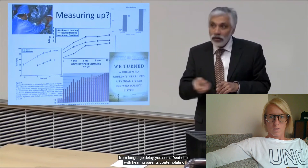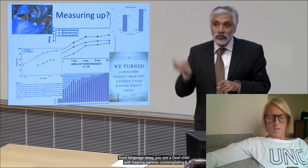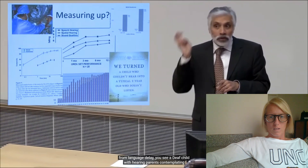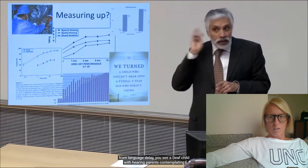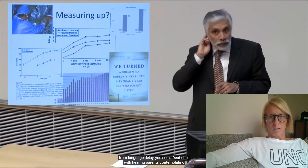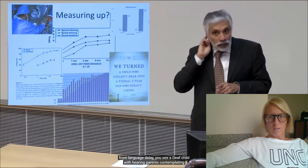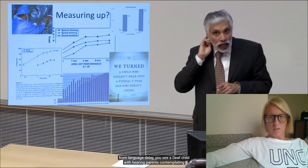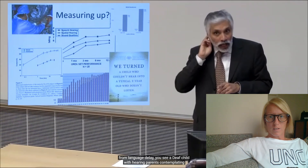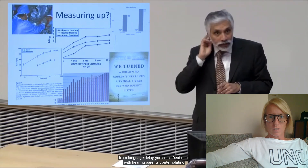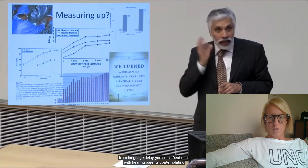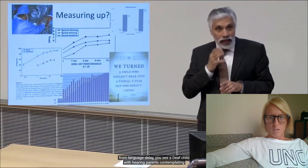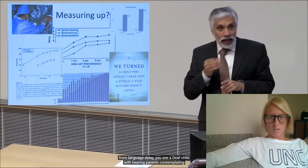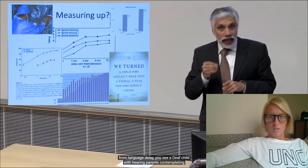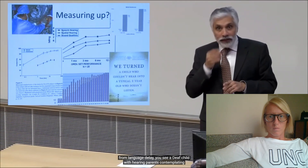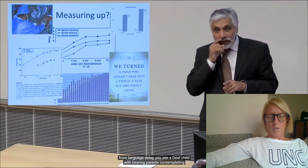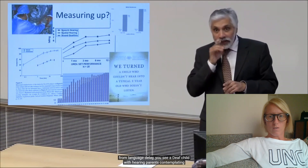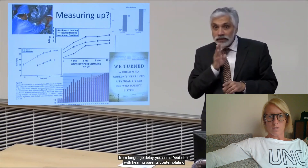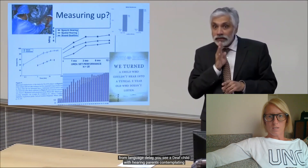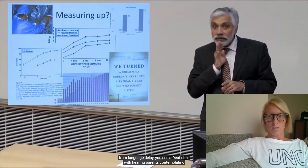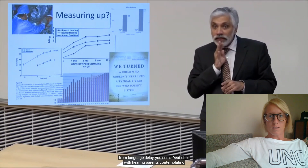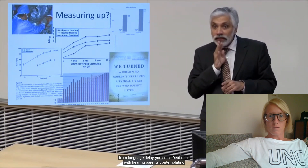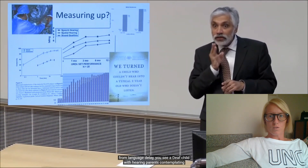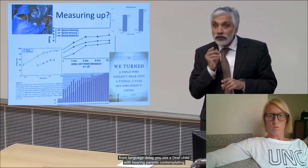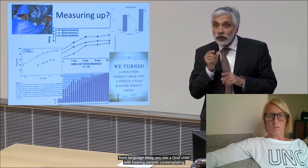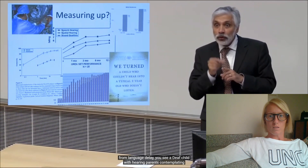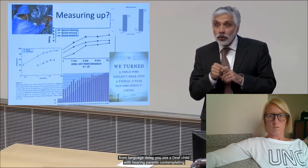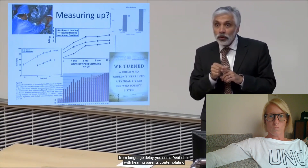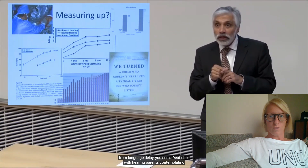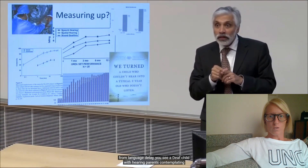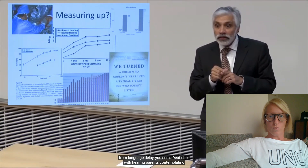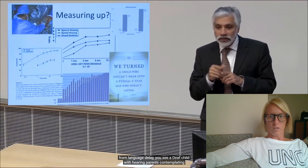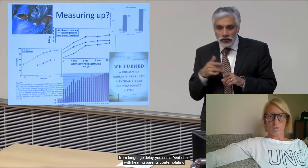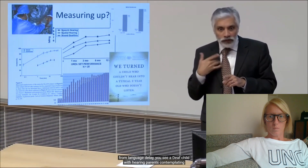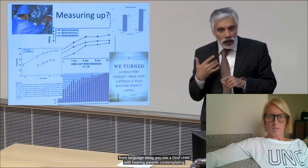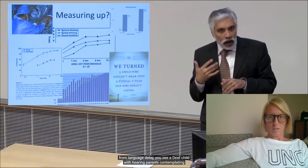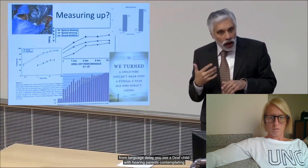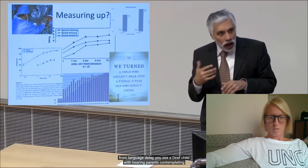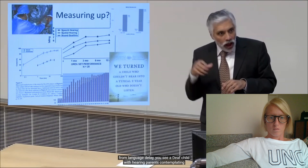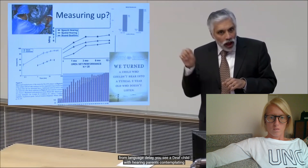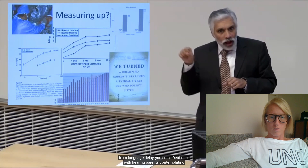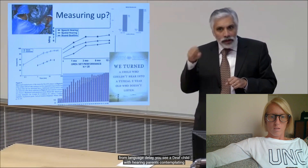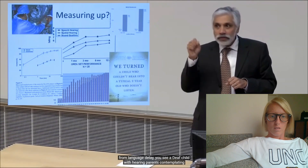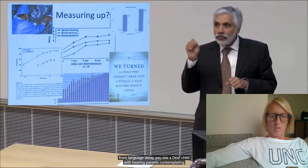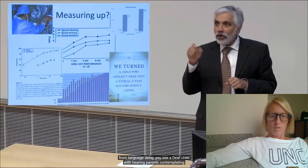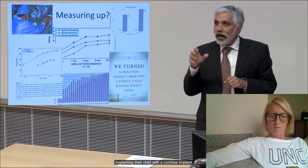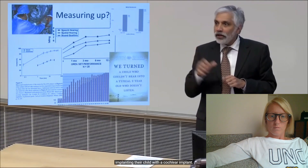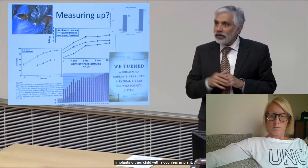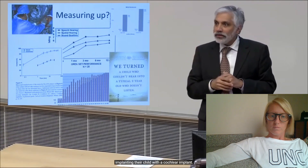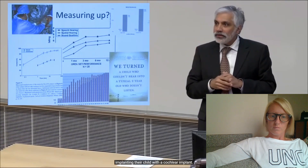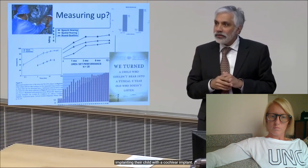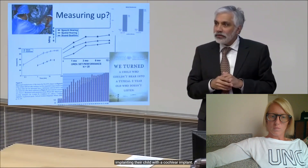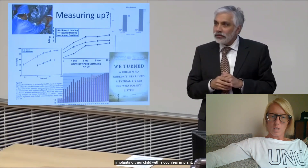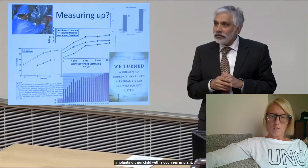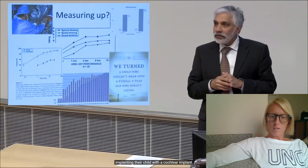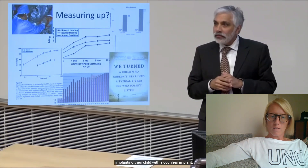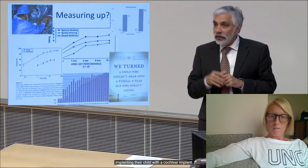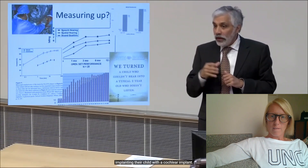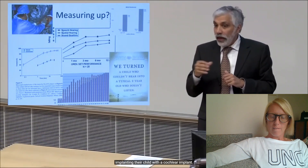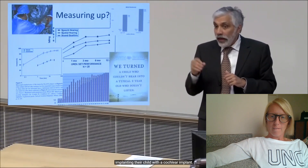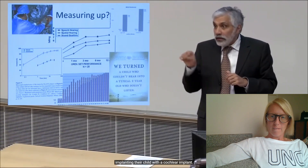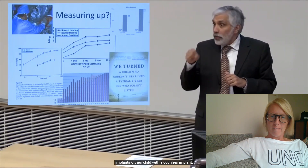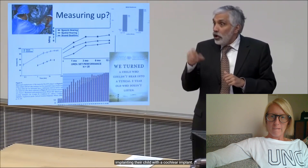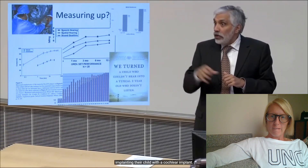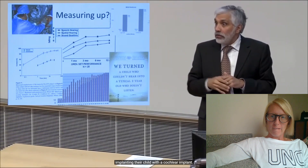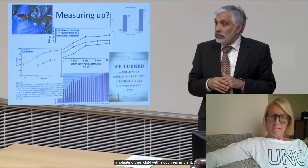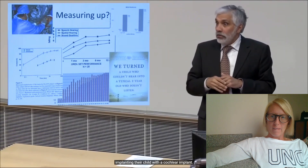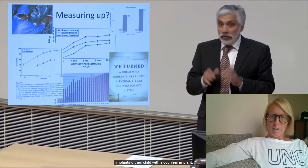if you see a deaf and child they have hearing with hearing and a deaf parents student contemplating wears cochlear implants. implanting their child with a cochlear implant,